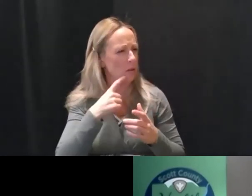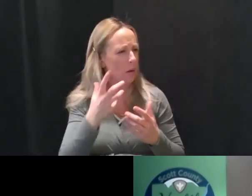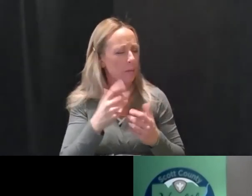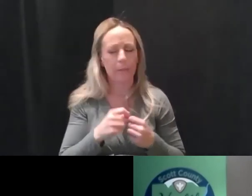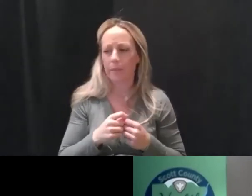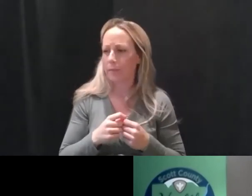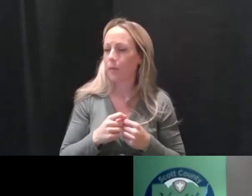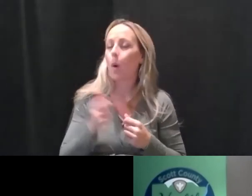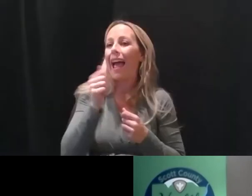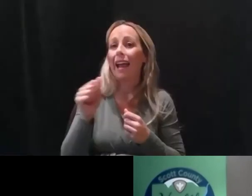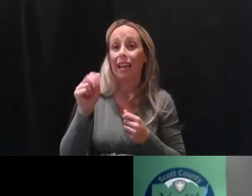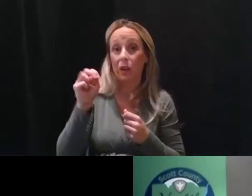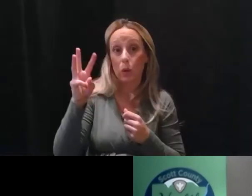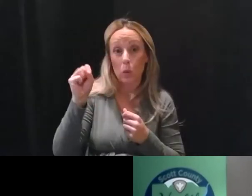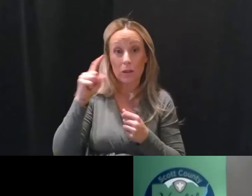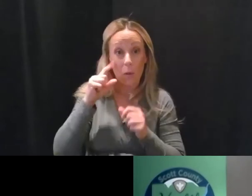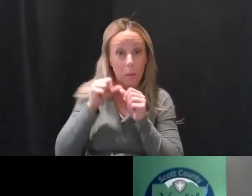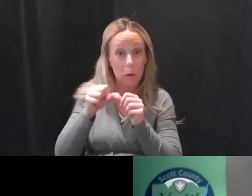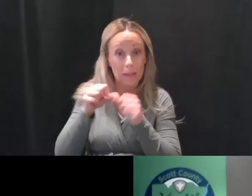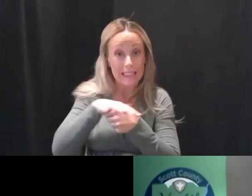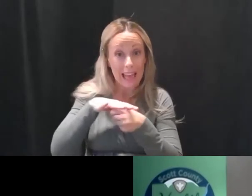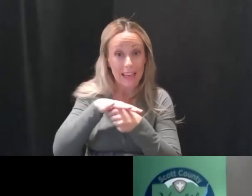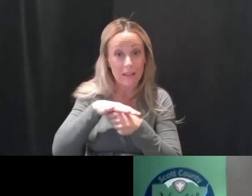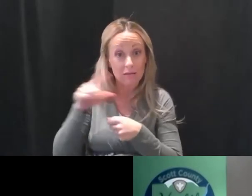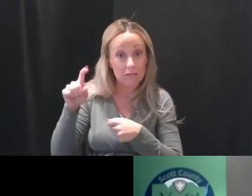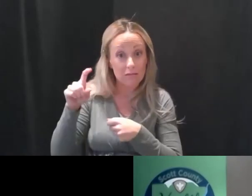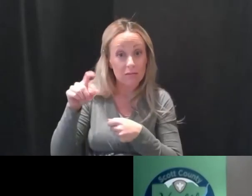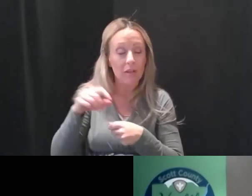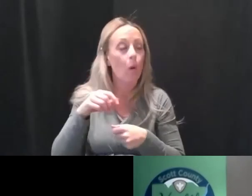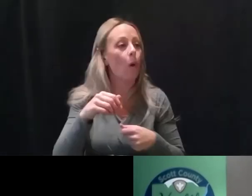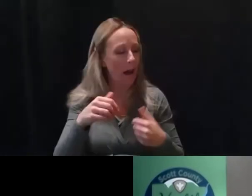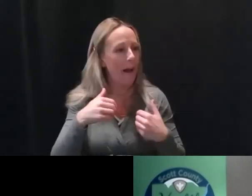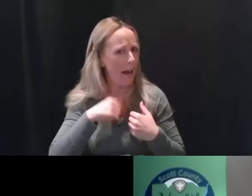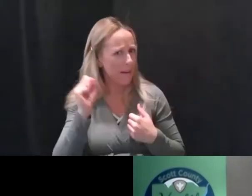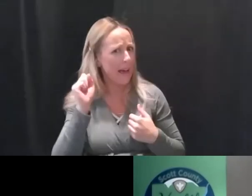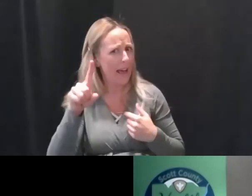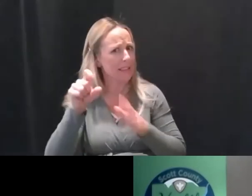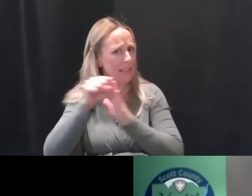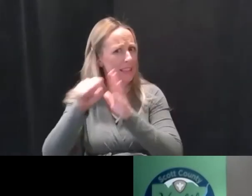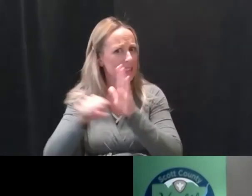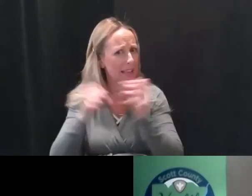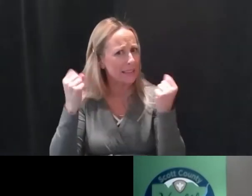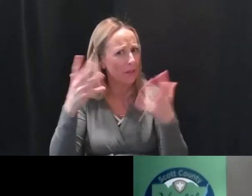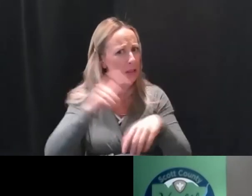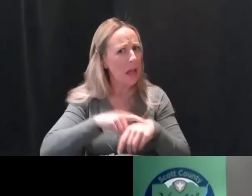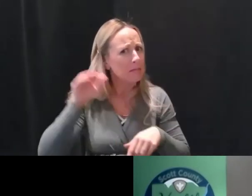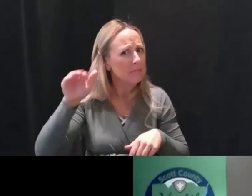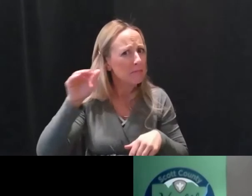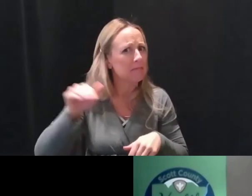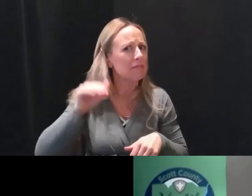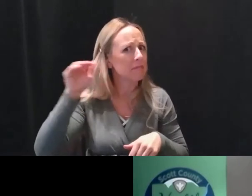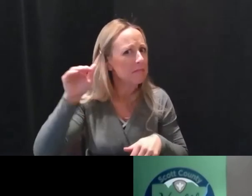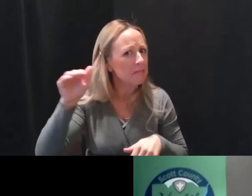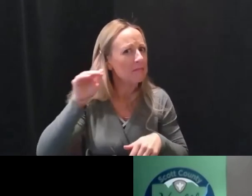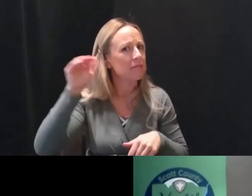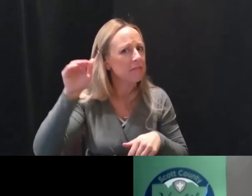Any news on a permanent site? Oh, sure. So I have asked that of the state several times. They have